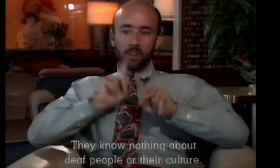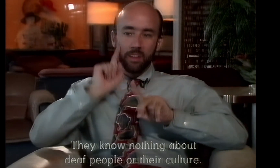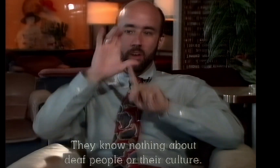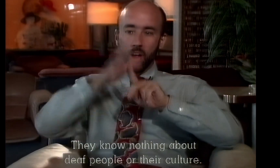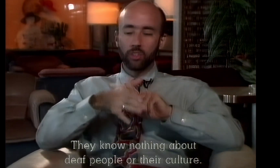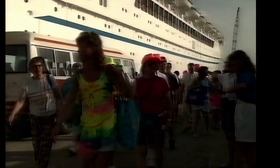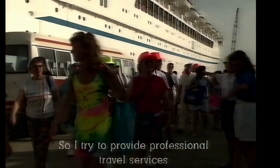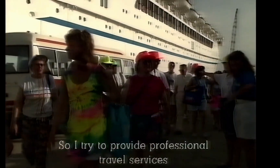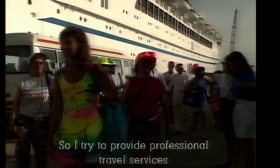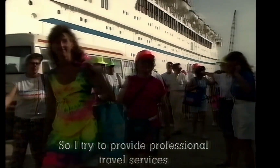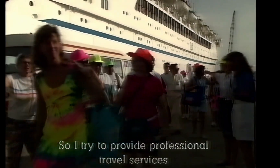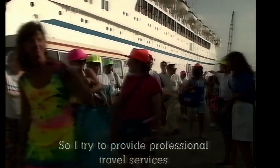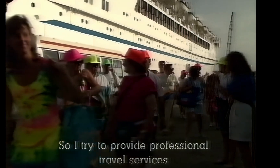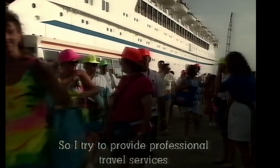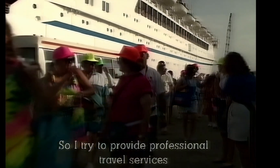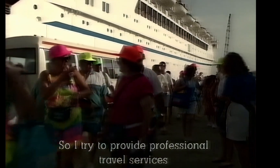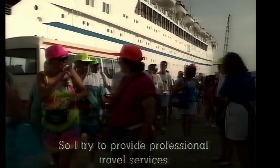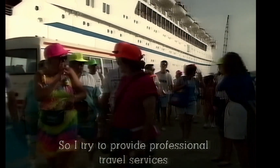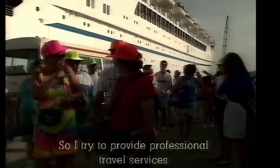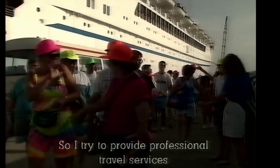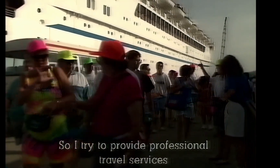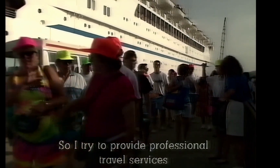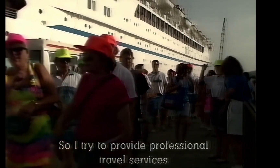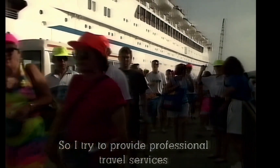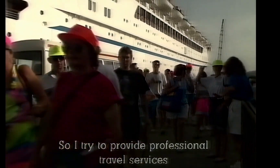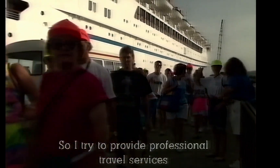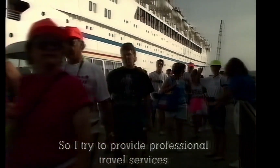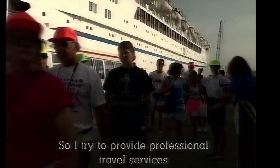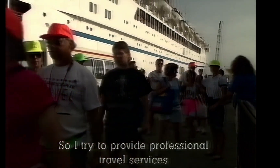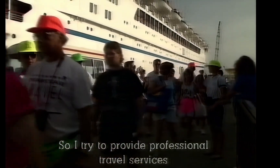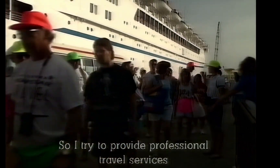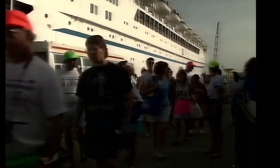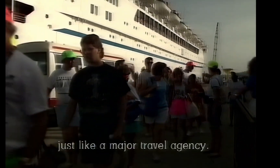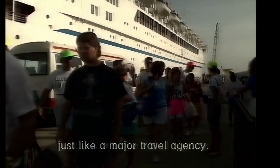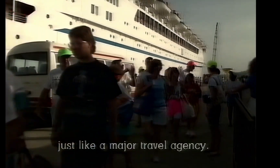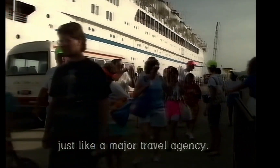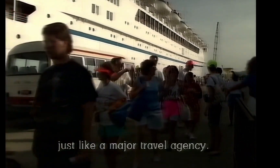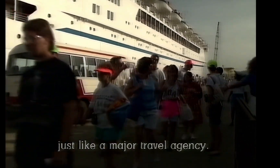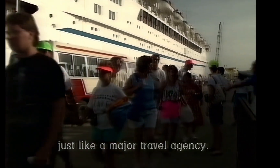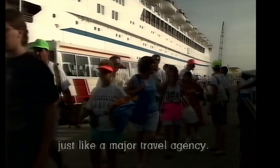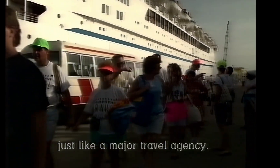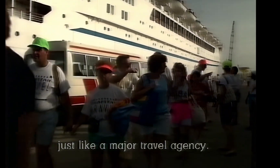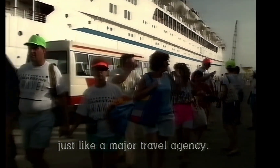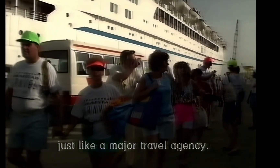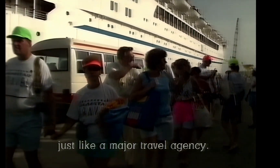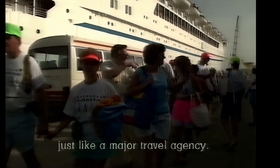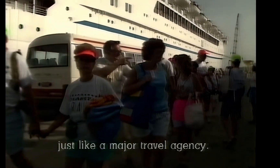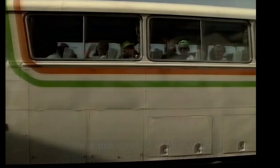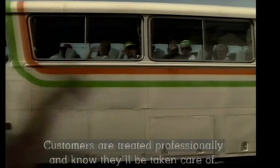culture. So I tried to provide professional travel services just like a major travel agency, where the tours and cruises are all